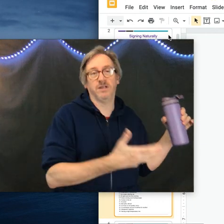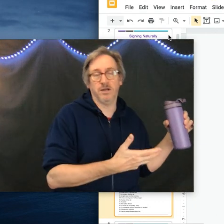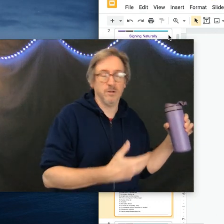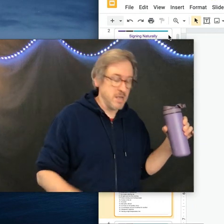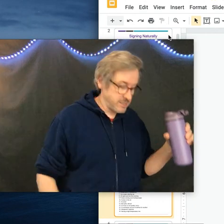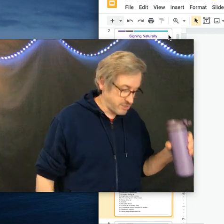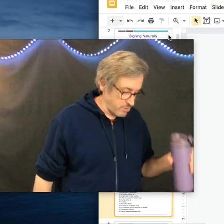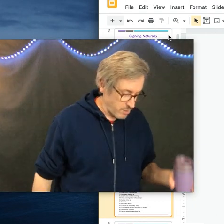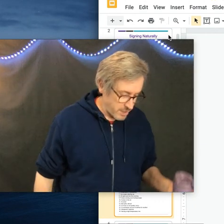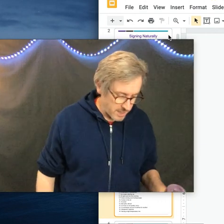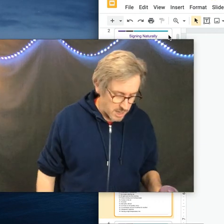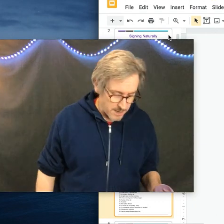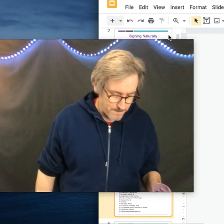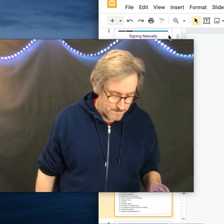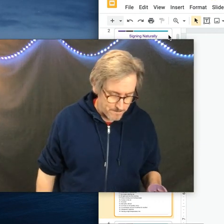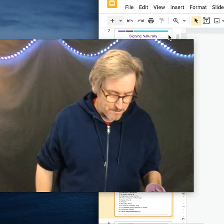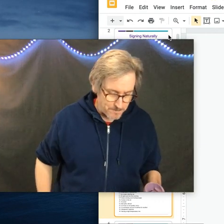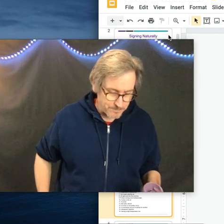of, So